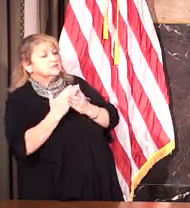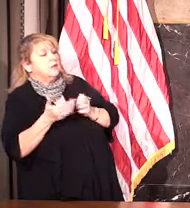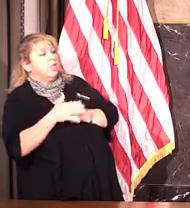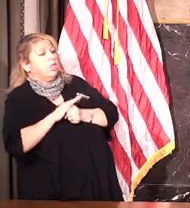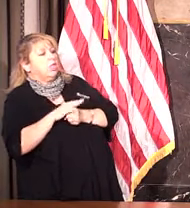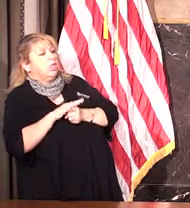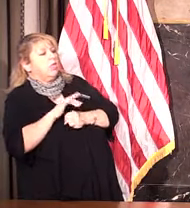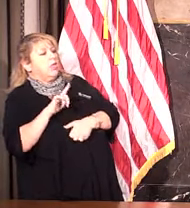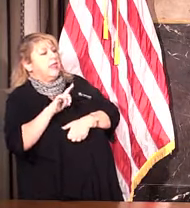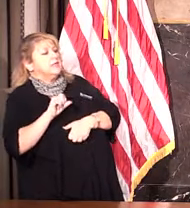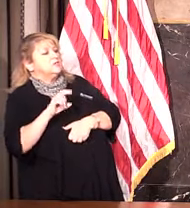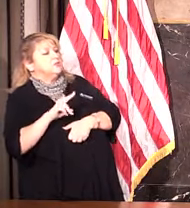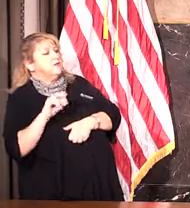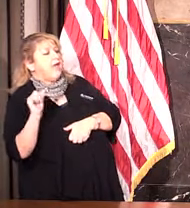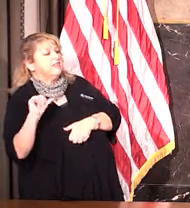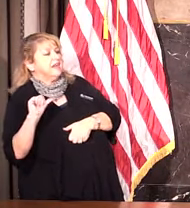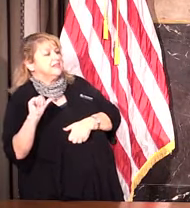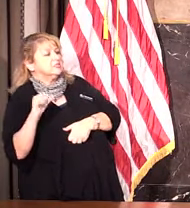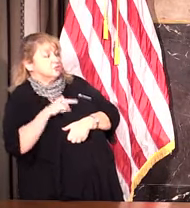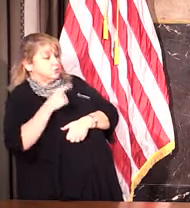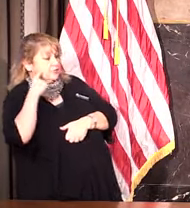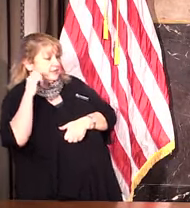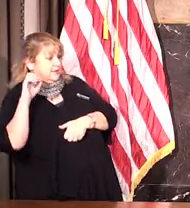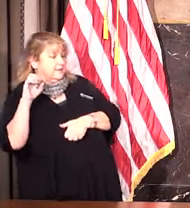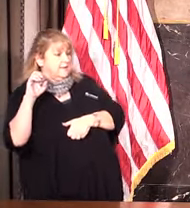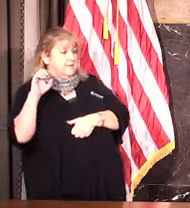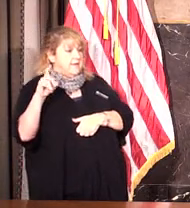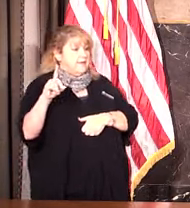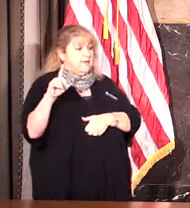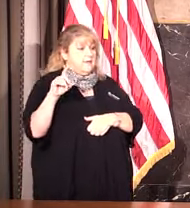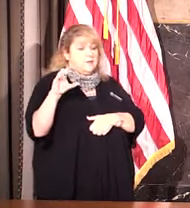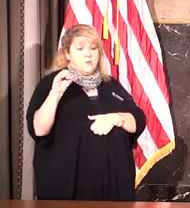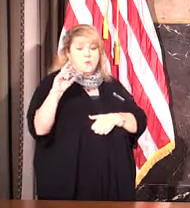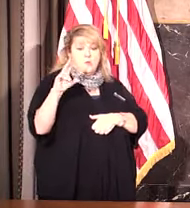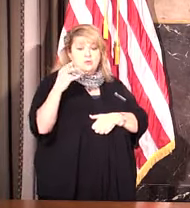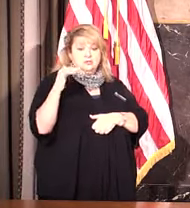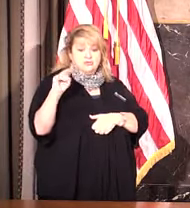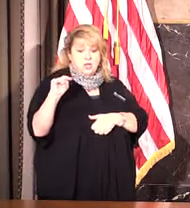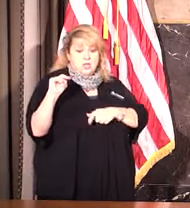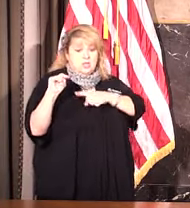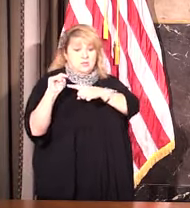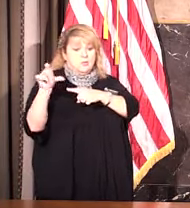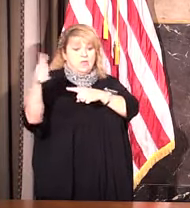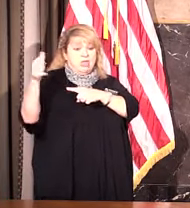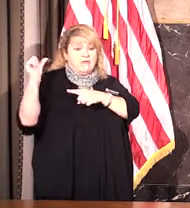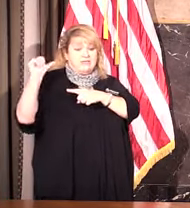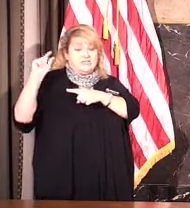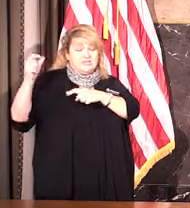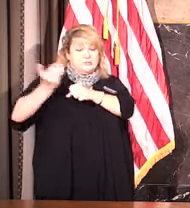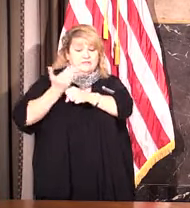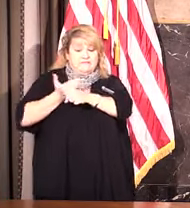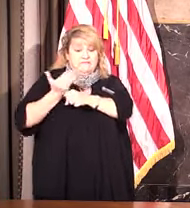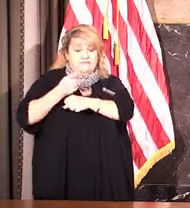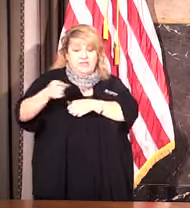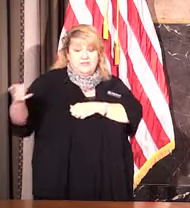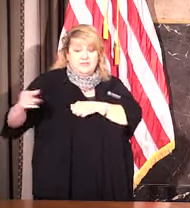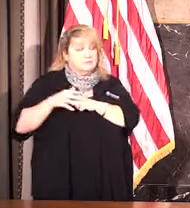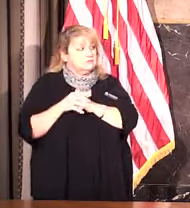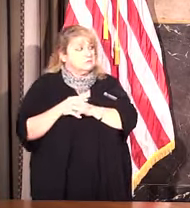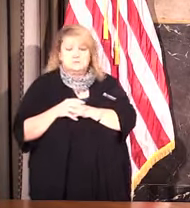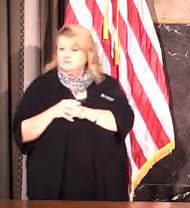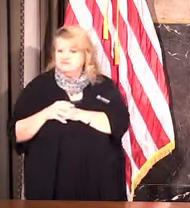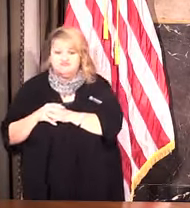LSU athletics. Do you think Coach Ed Orgeron or any other members of LSU athletics need to be fired over that? No, I am not